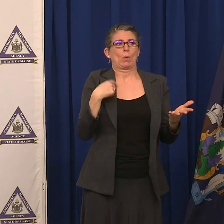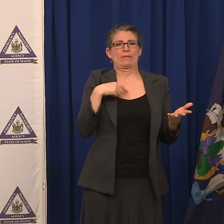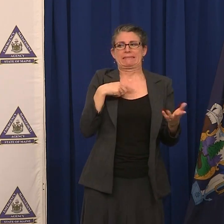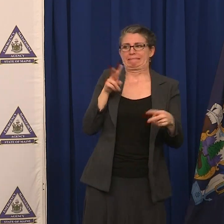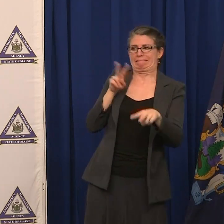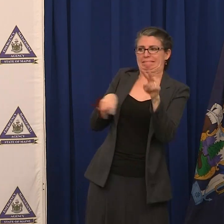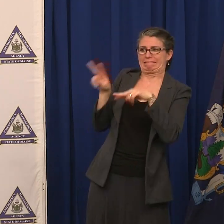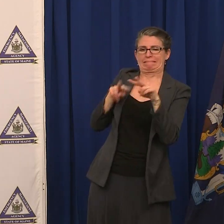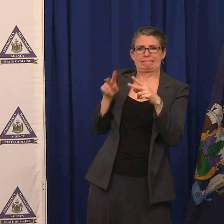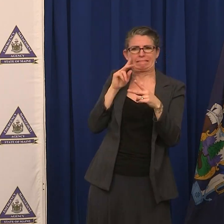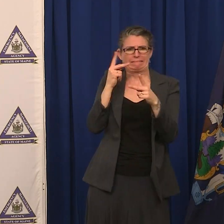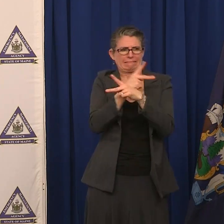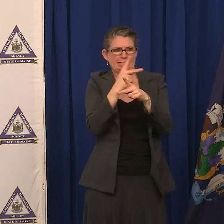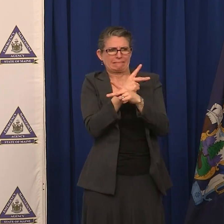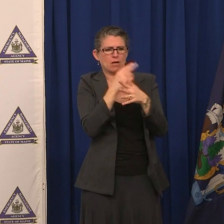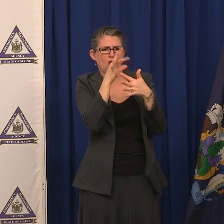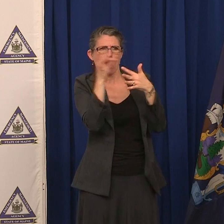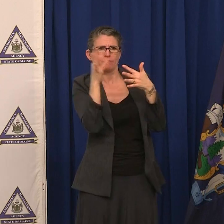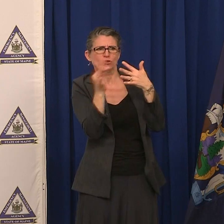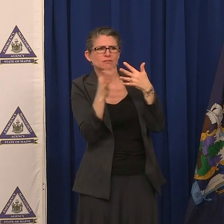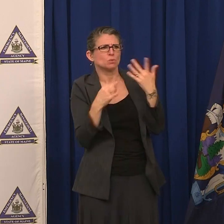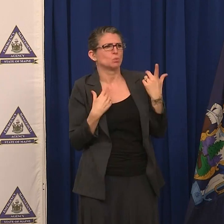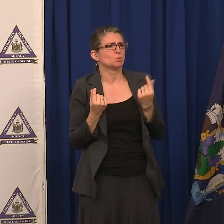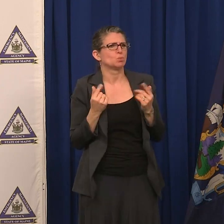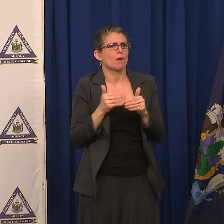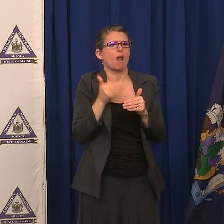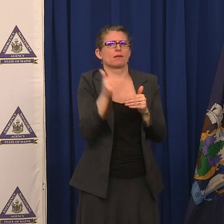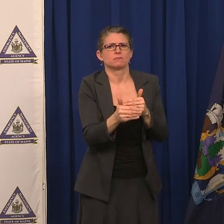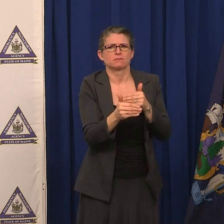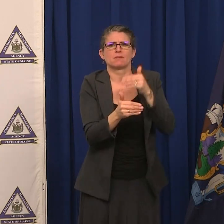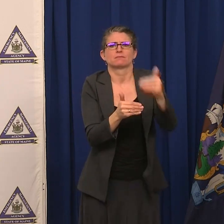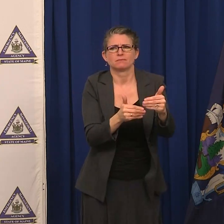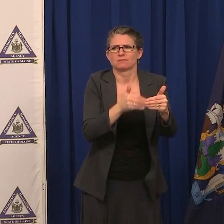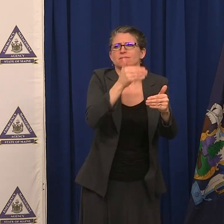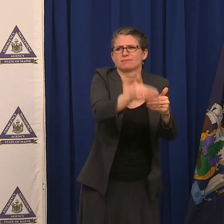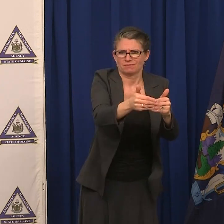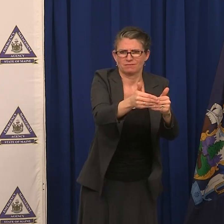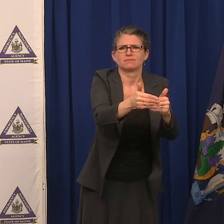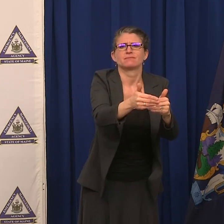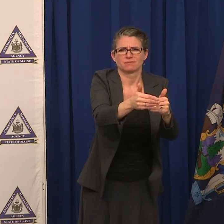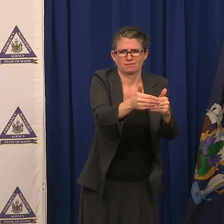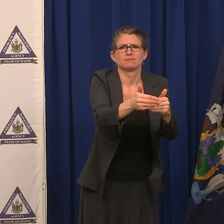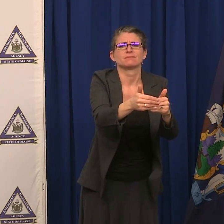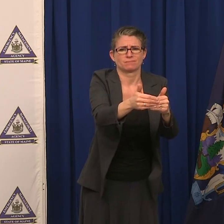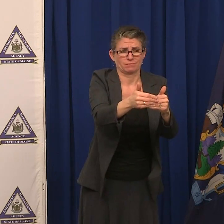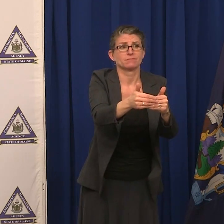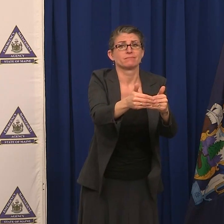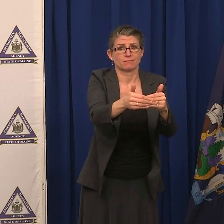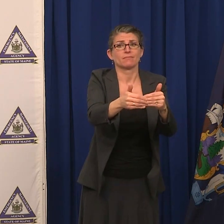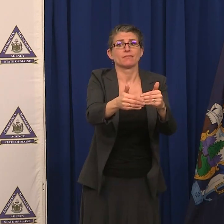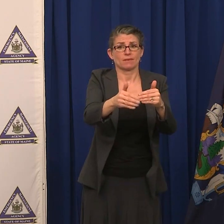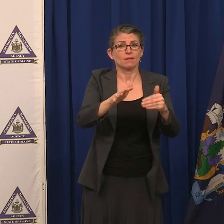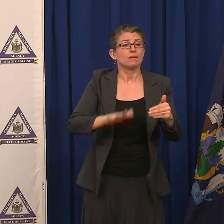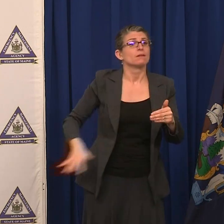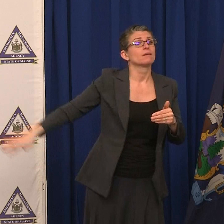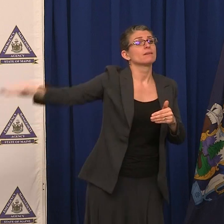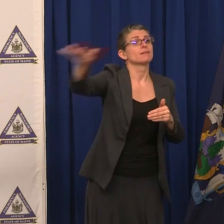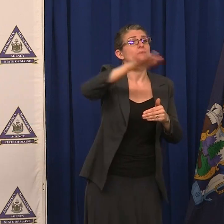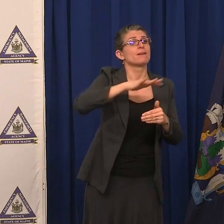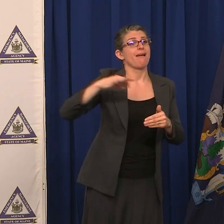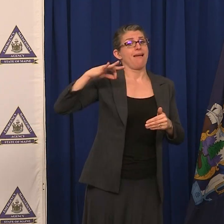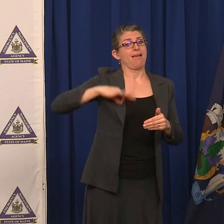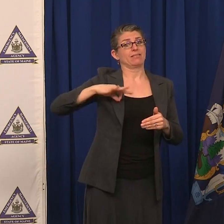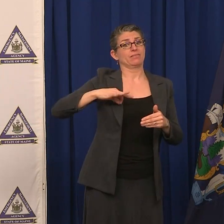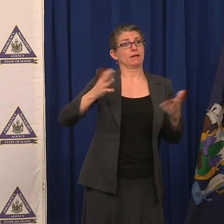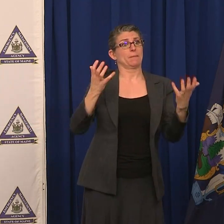to consider what the public health benefit, the public health approach to any further actions might be on top of